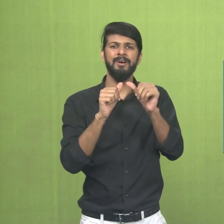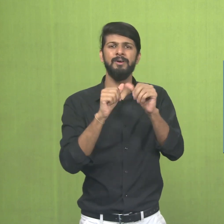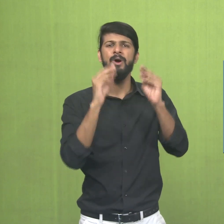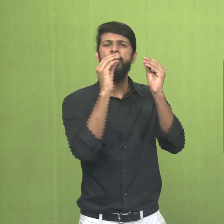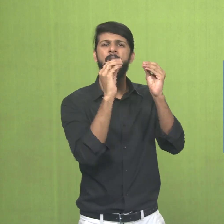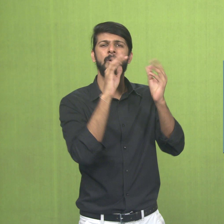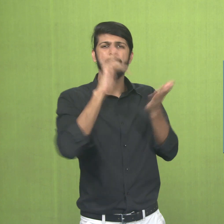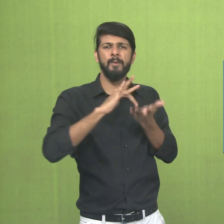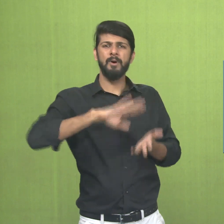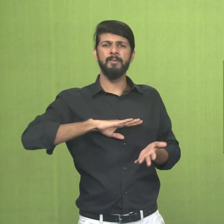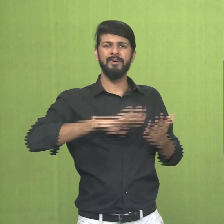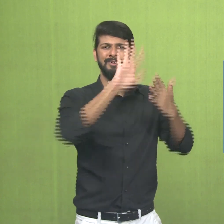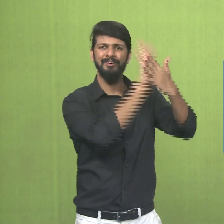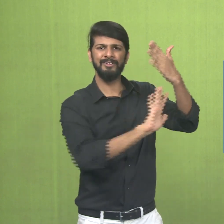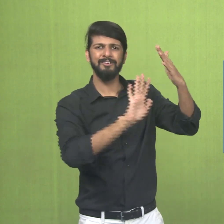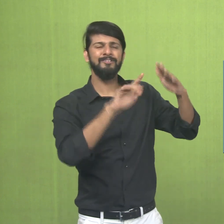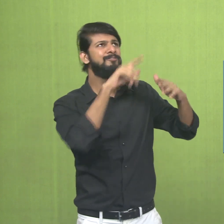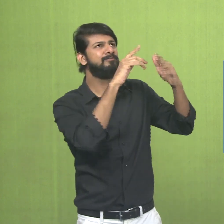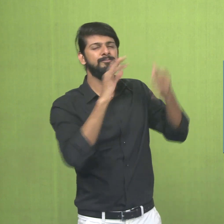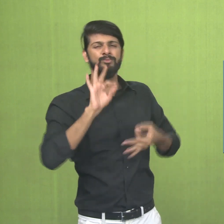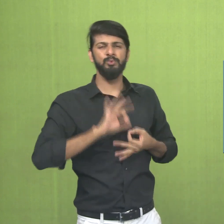You remember the frescoes of Ajanta,